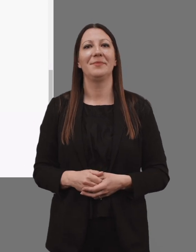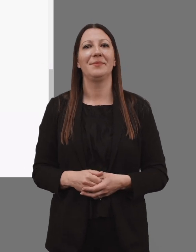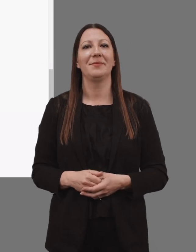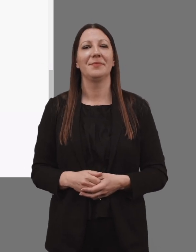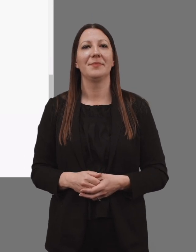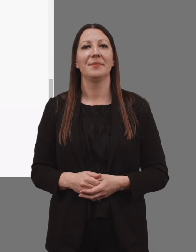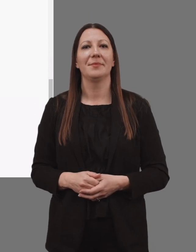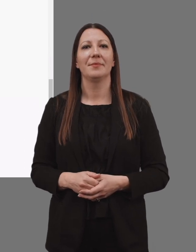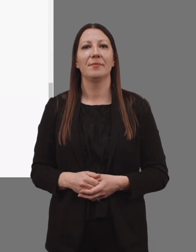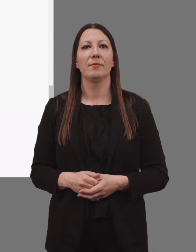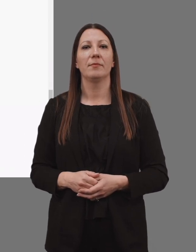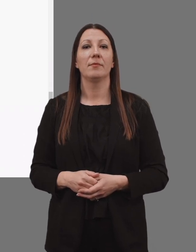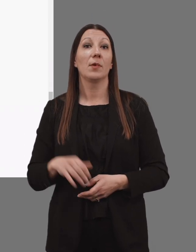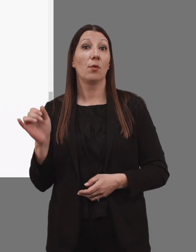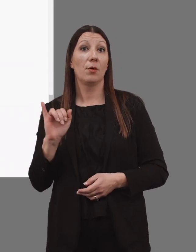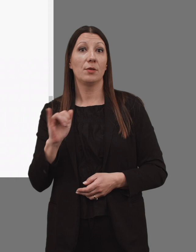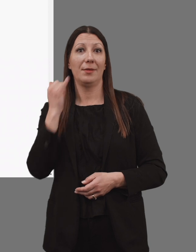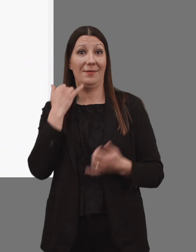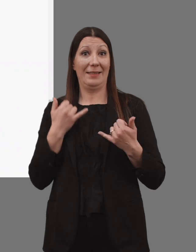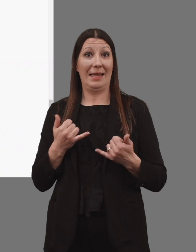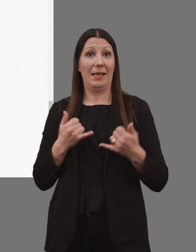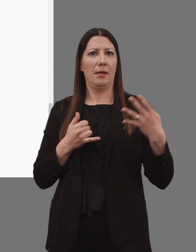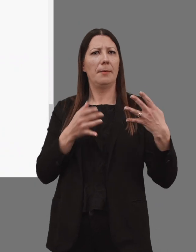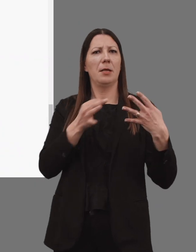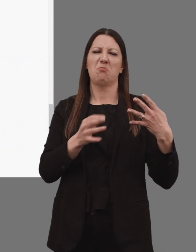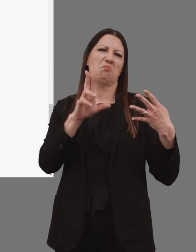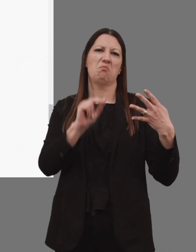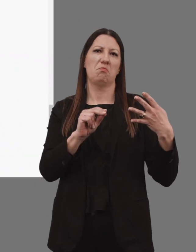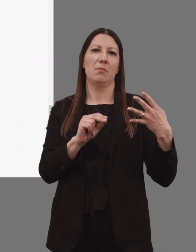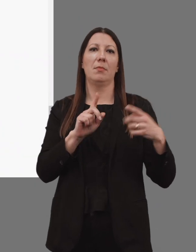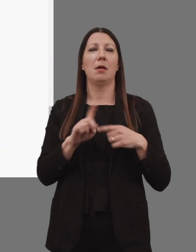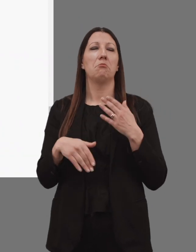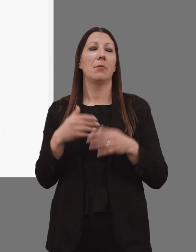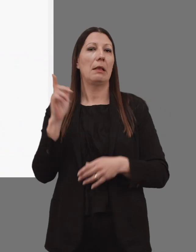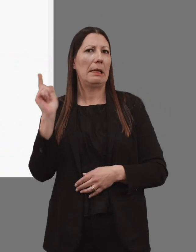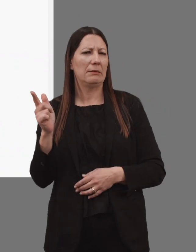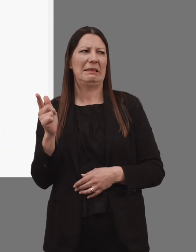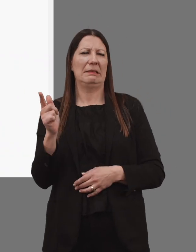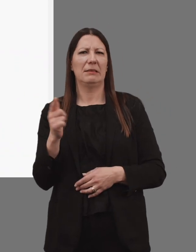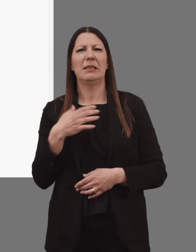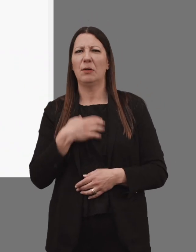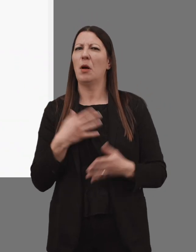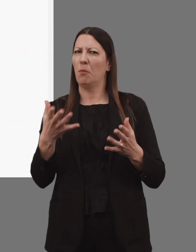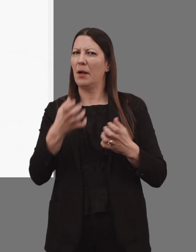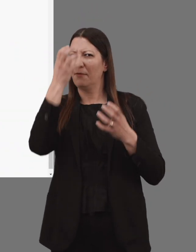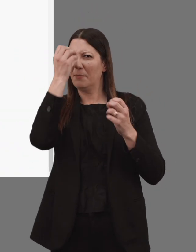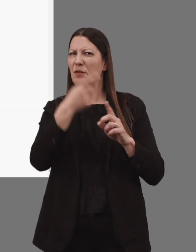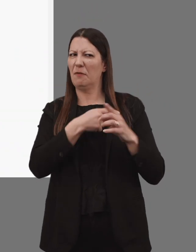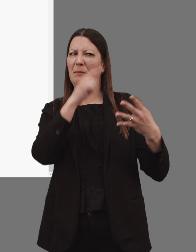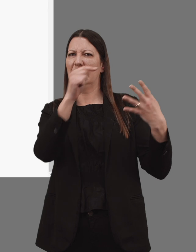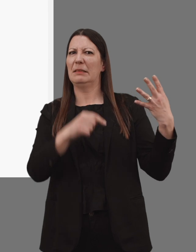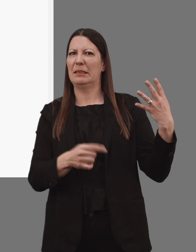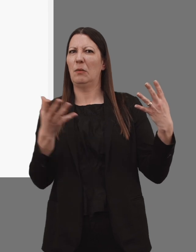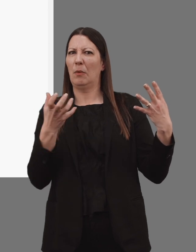Now, if you say no to any of them, but later on during your studies at any point, if you feel like you could use